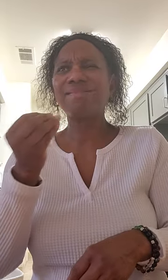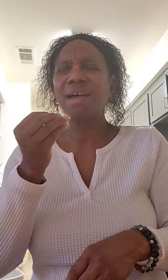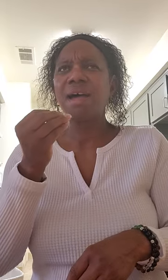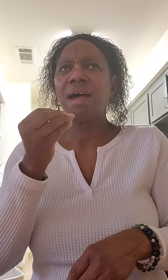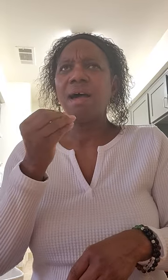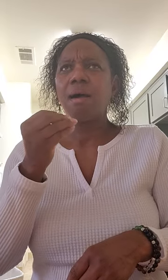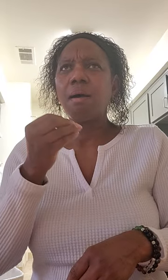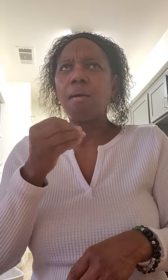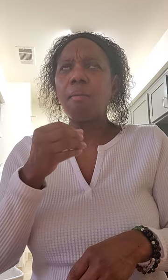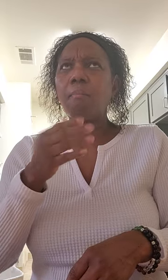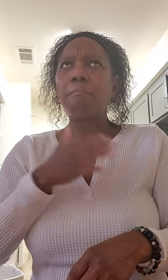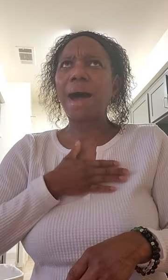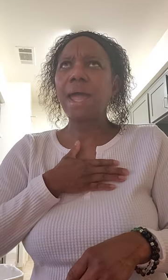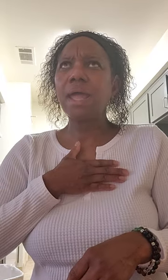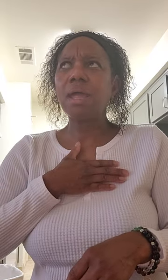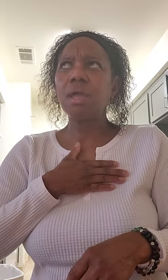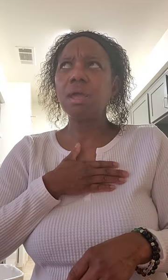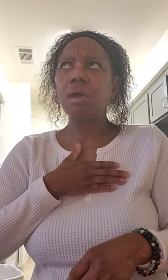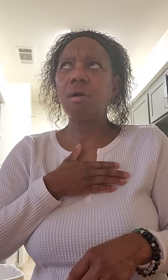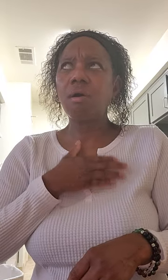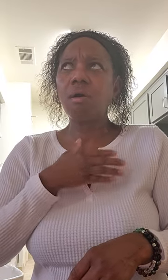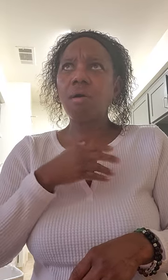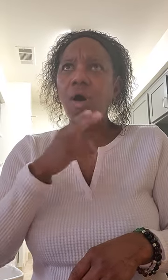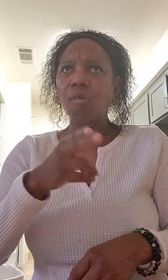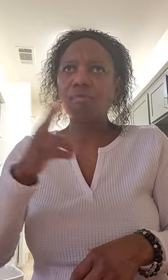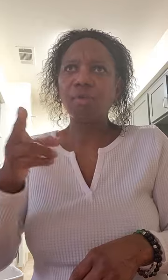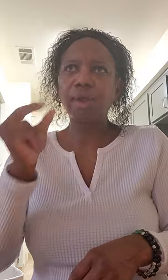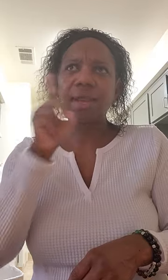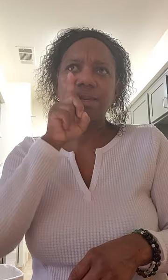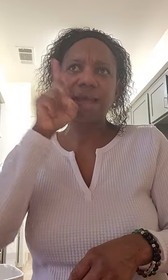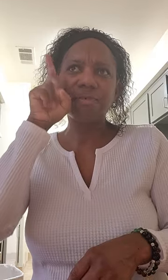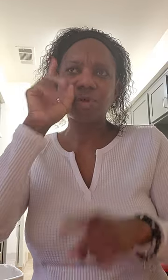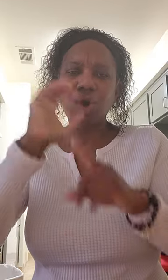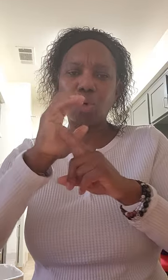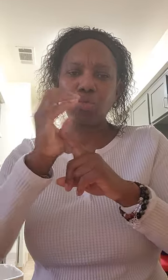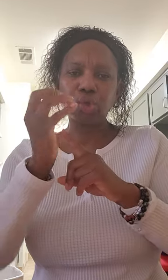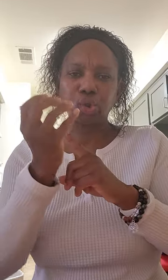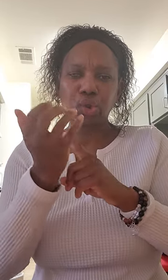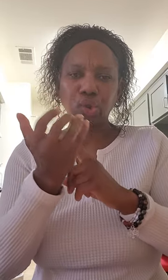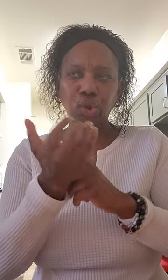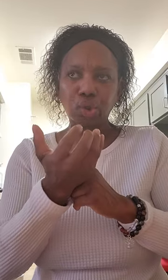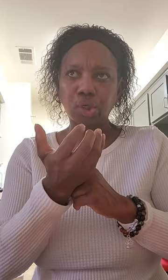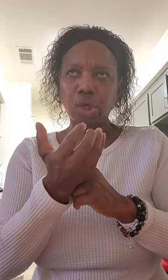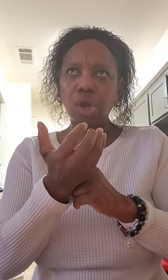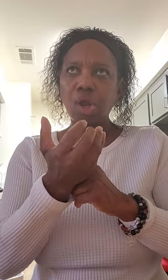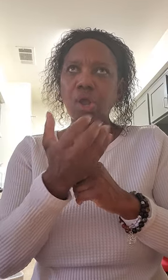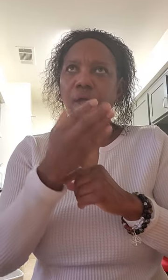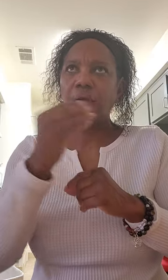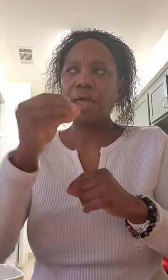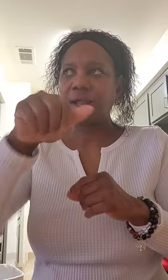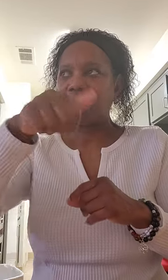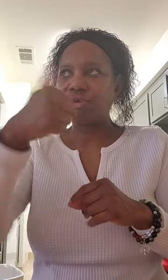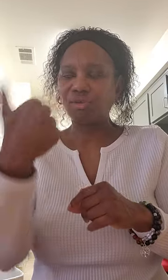my hard of hearing in deaf culture and others